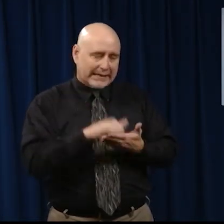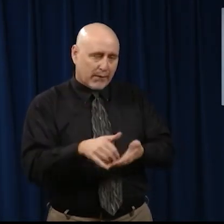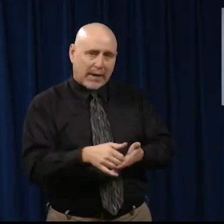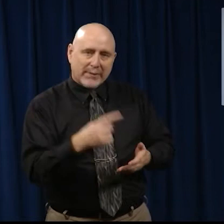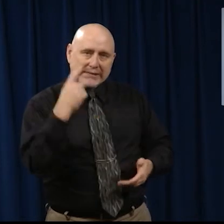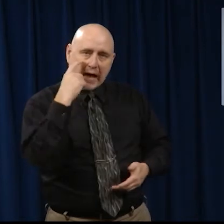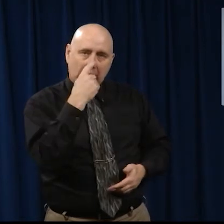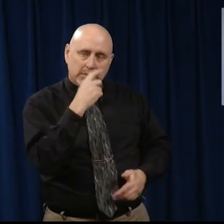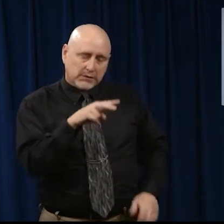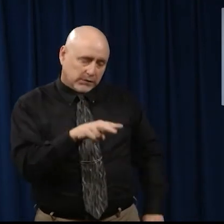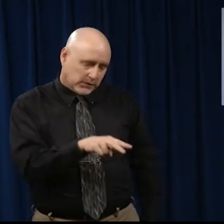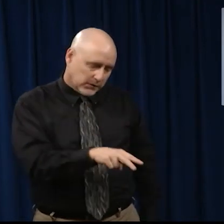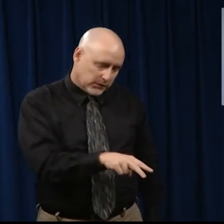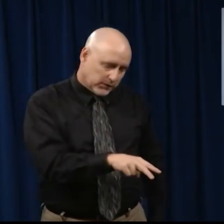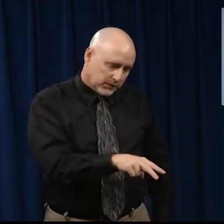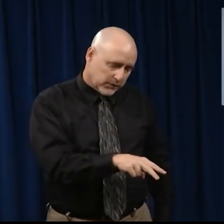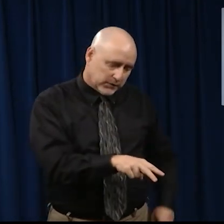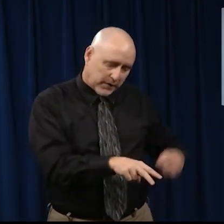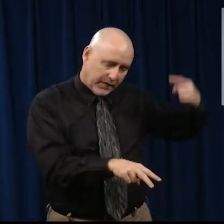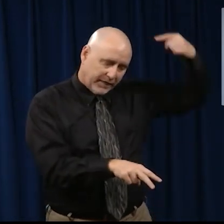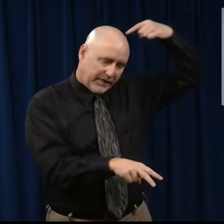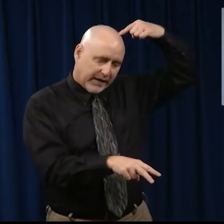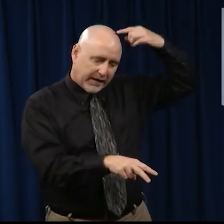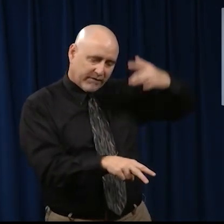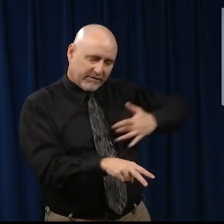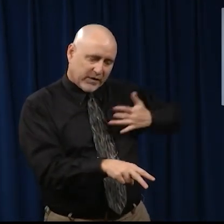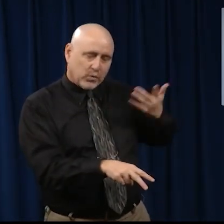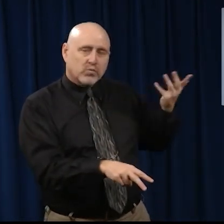that child's eyes, what are you going to be feeling?